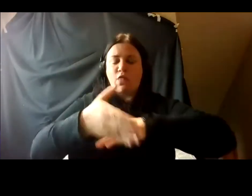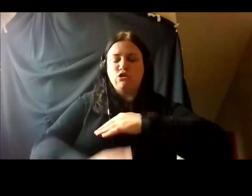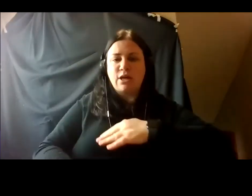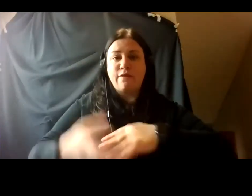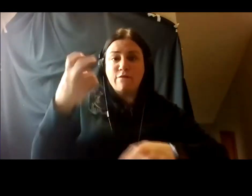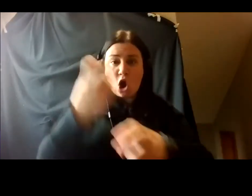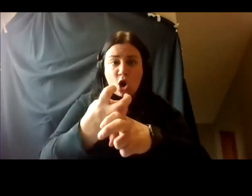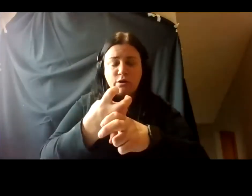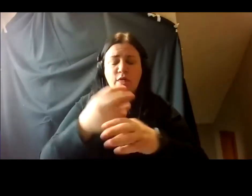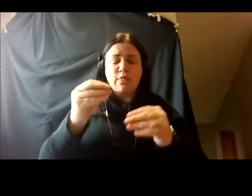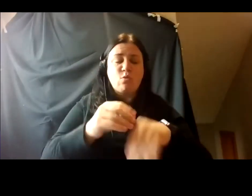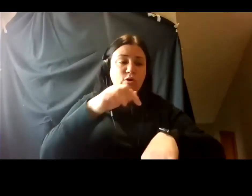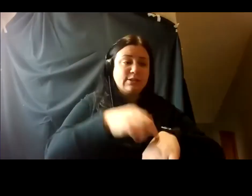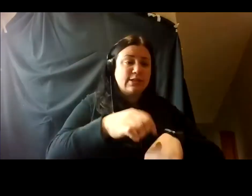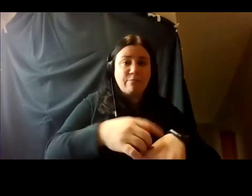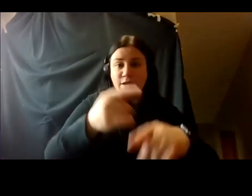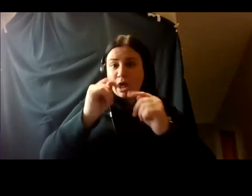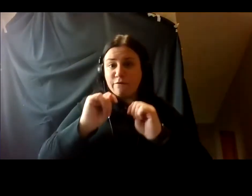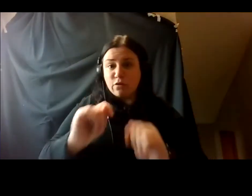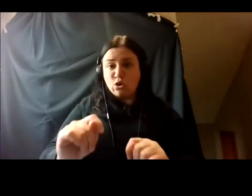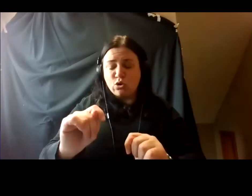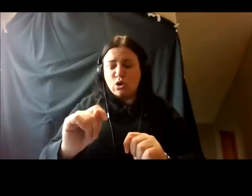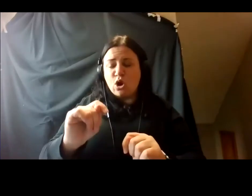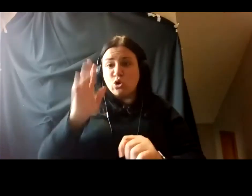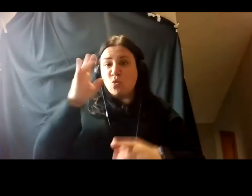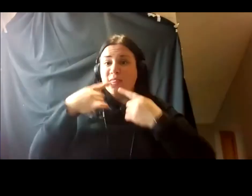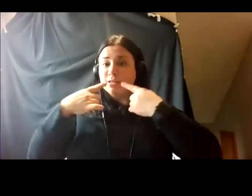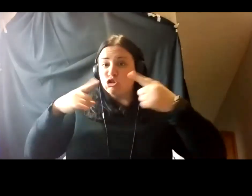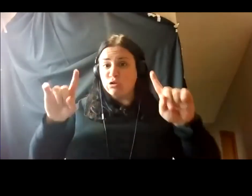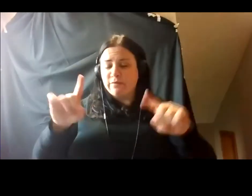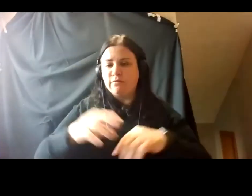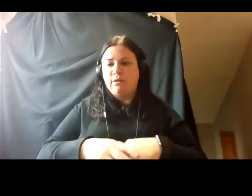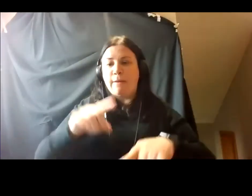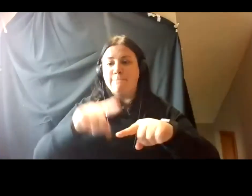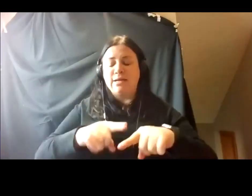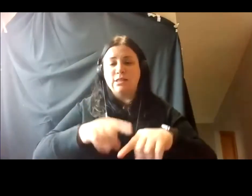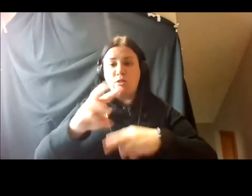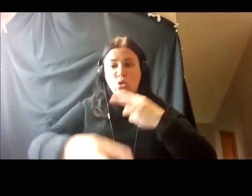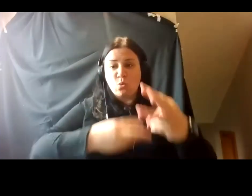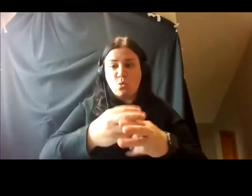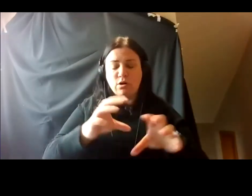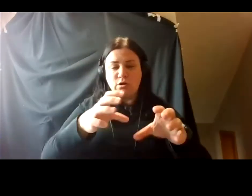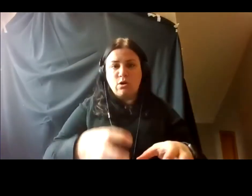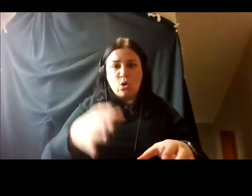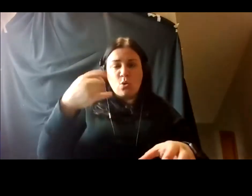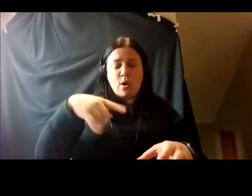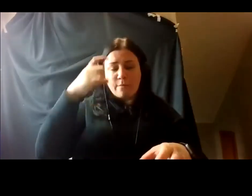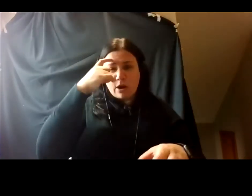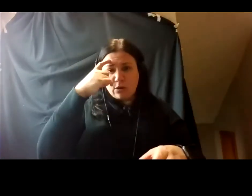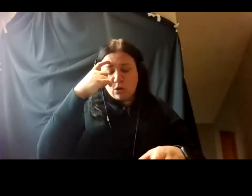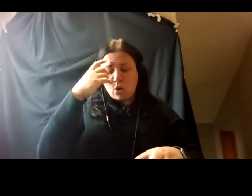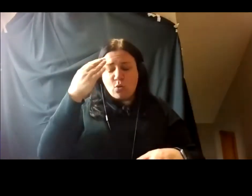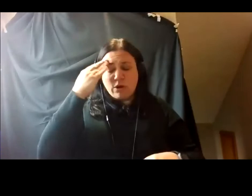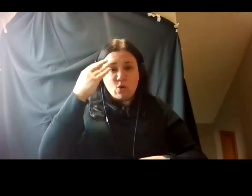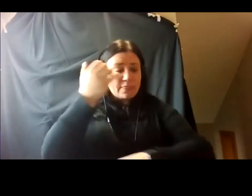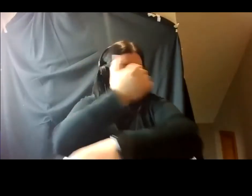time you put into something, you will achieve it. And based on what's going on in the world, our brain knows the vaccines that's being pushed down our throat by